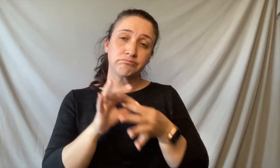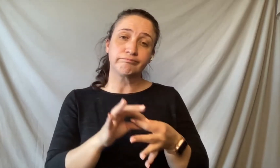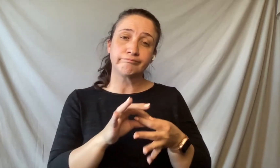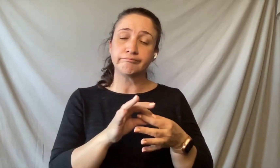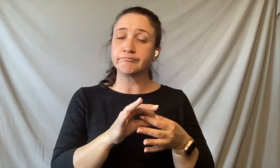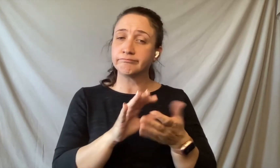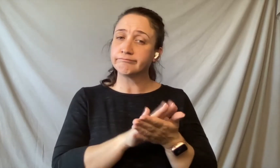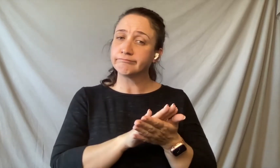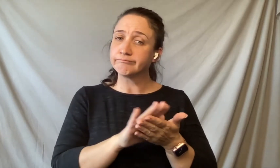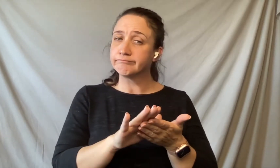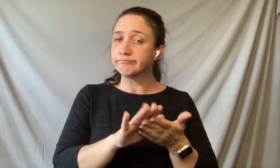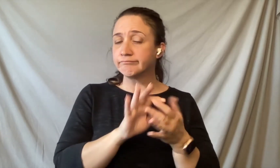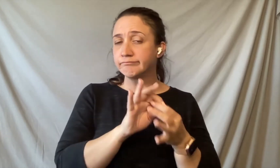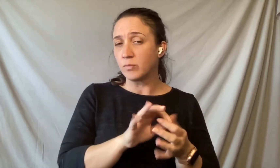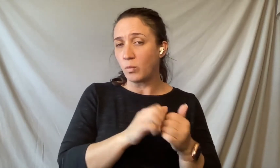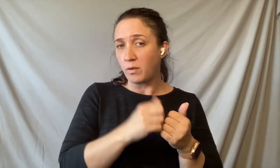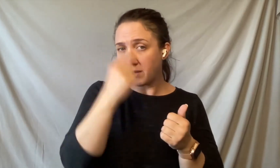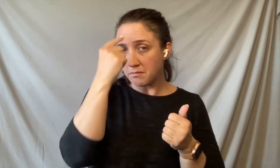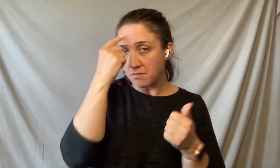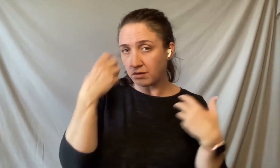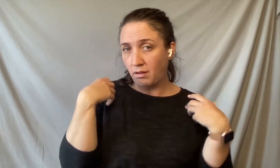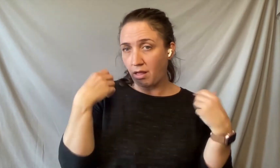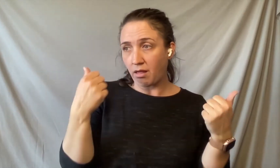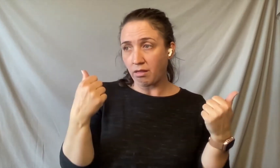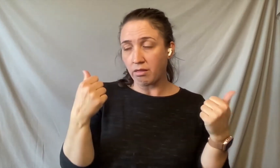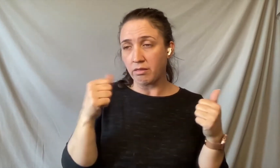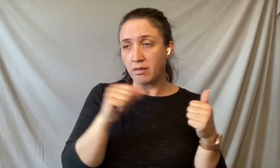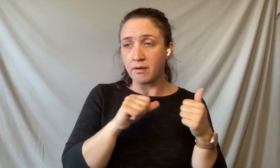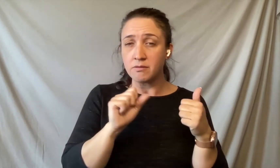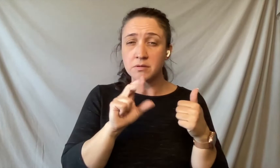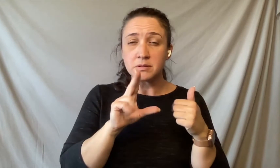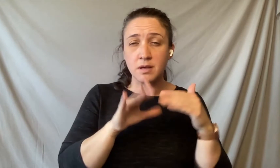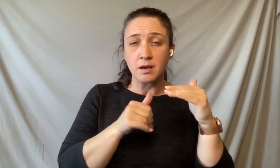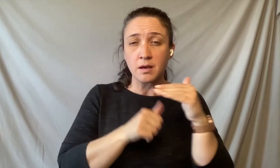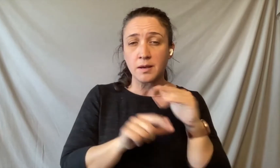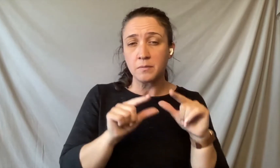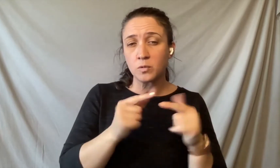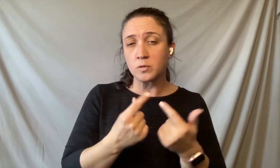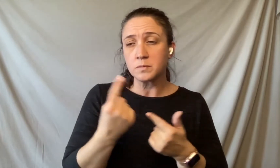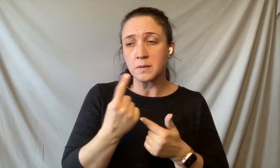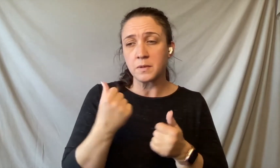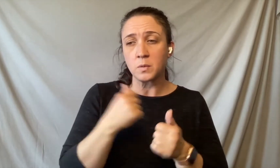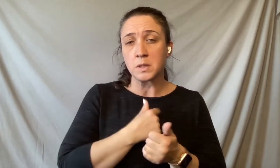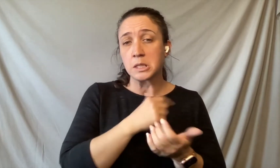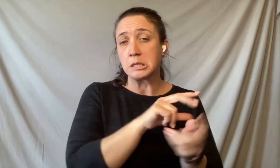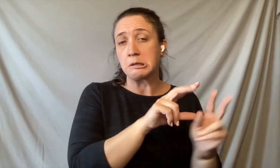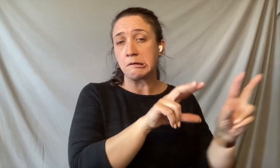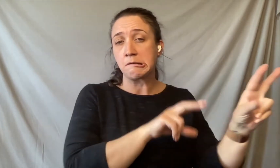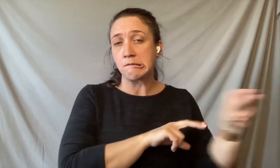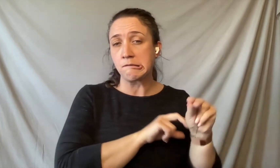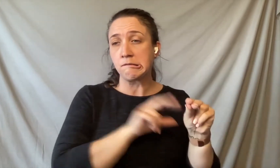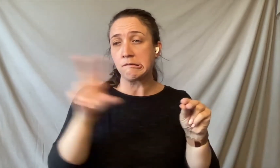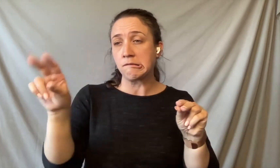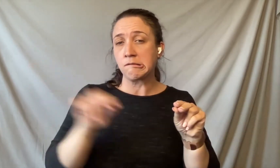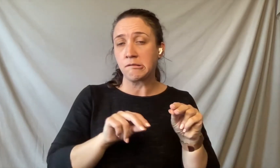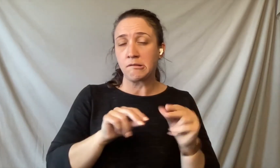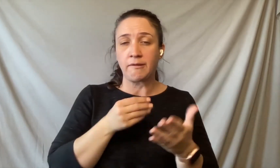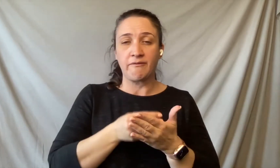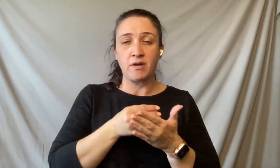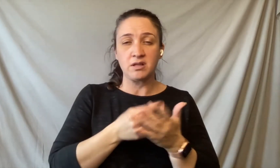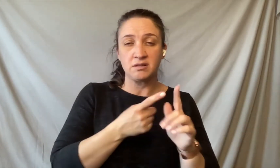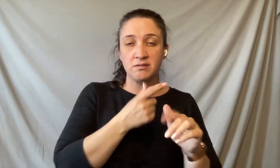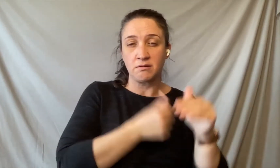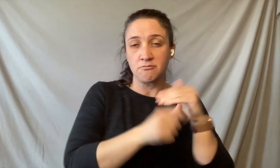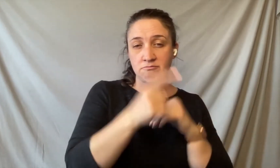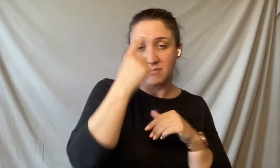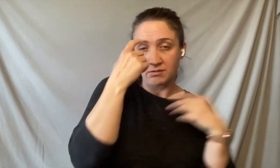health other subgroup as something that we could leverage funds from both areas. So I just wanted to put it out there. Thank